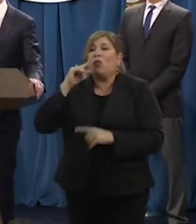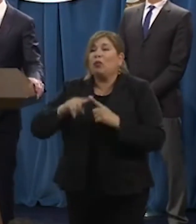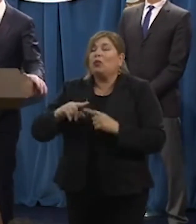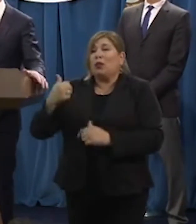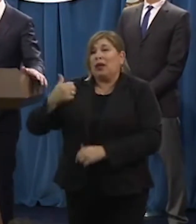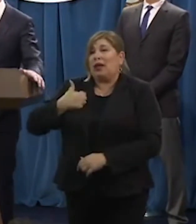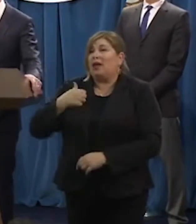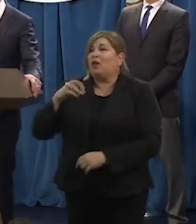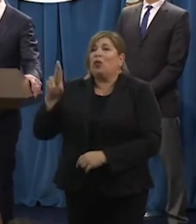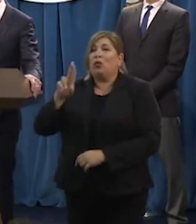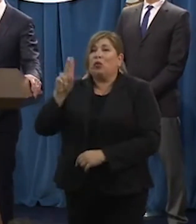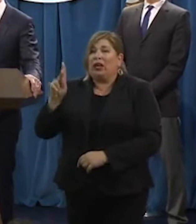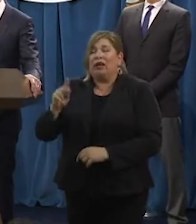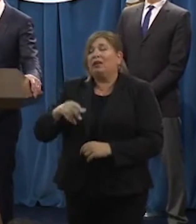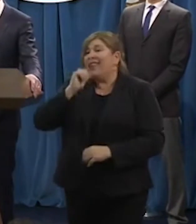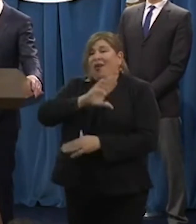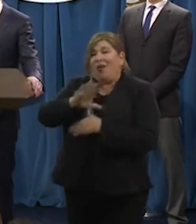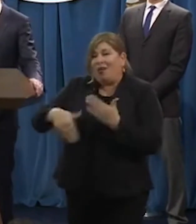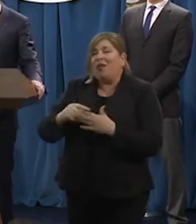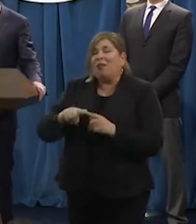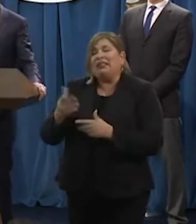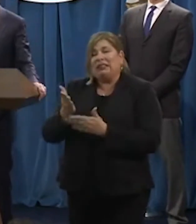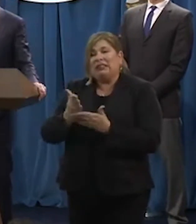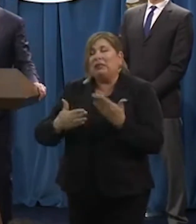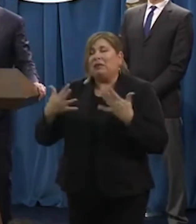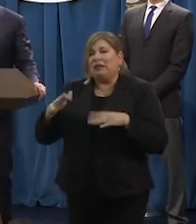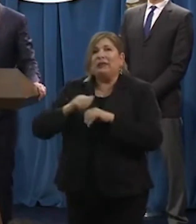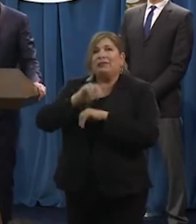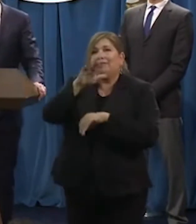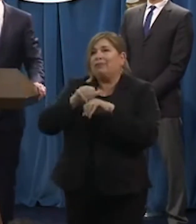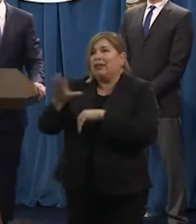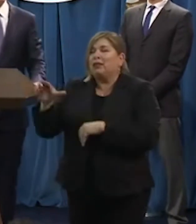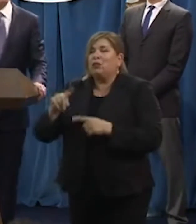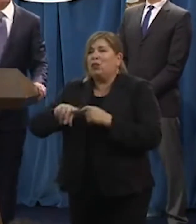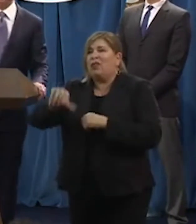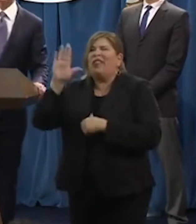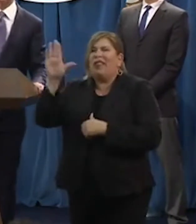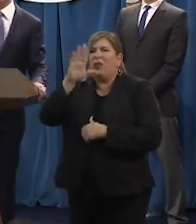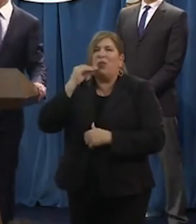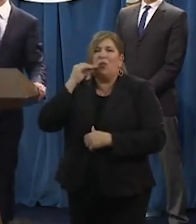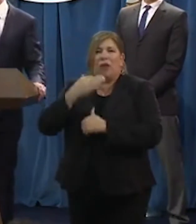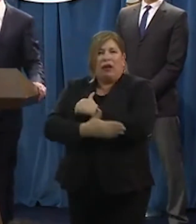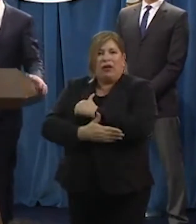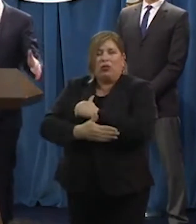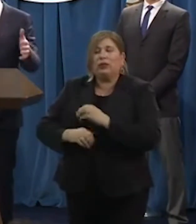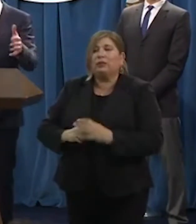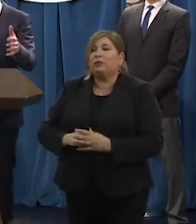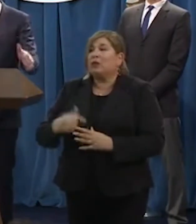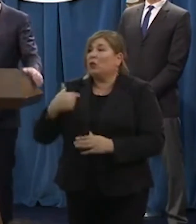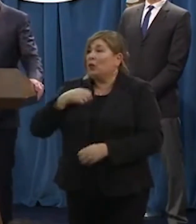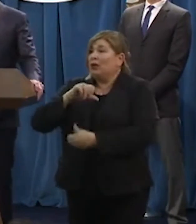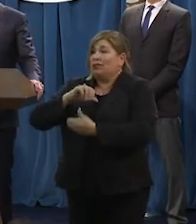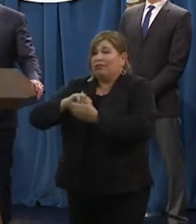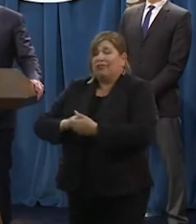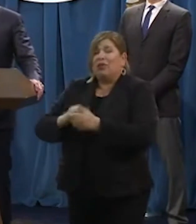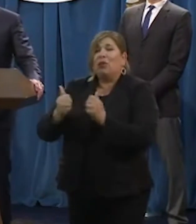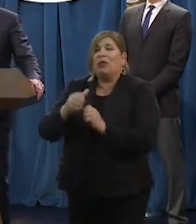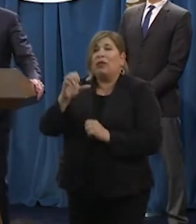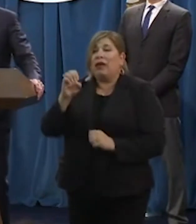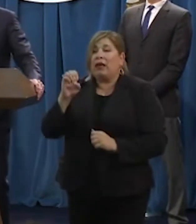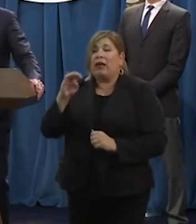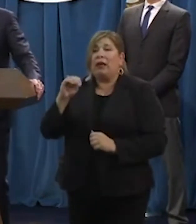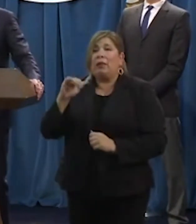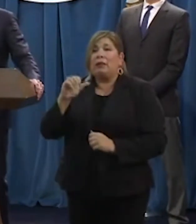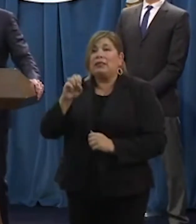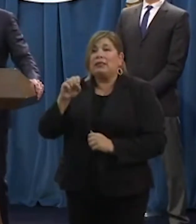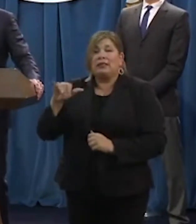all of them, just a handful of them. We're working with the embassies across the world, but all of them, most of them